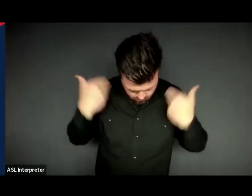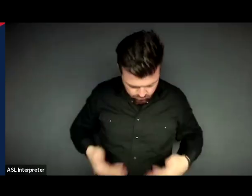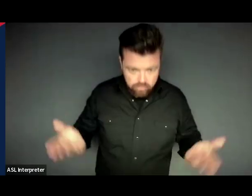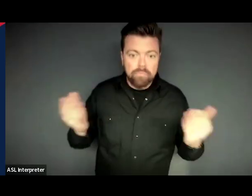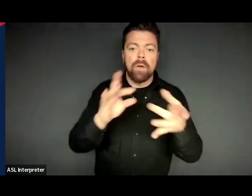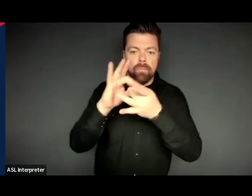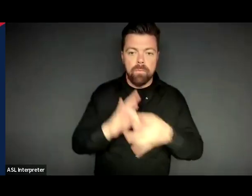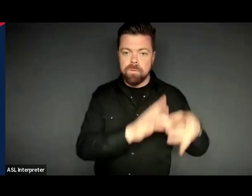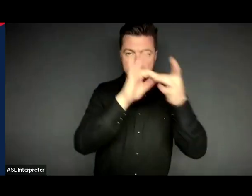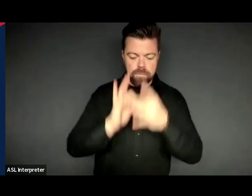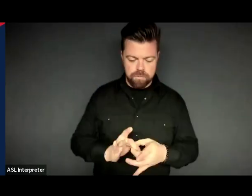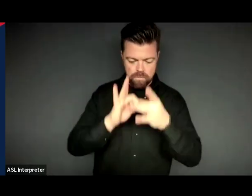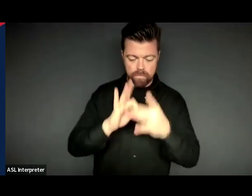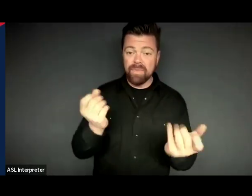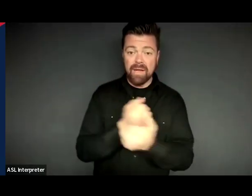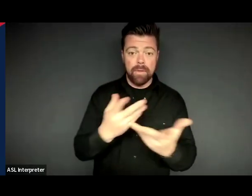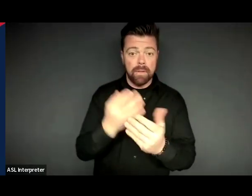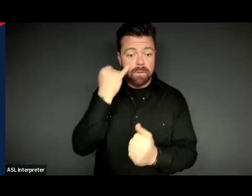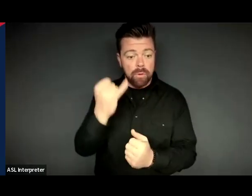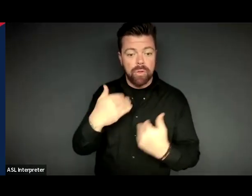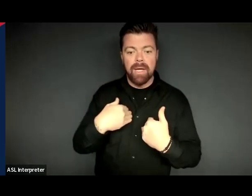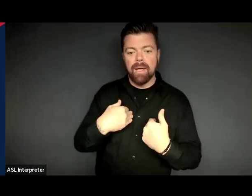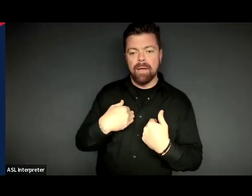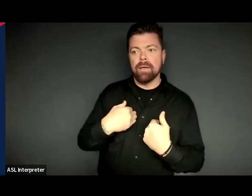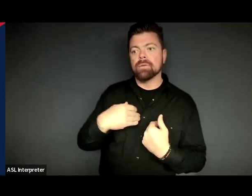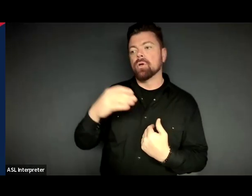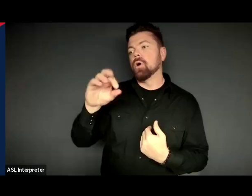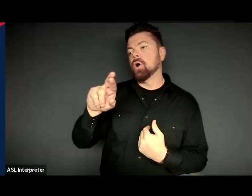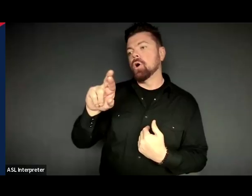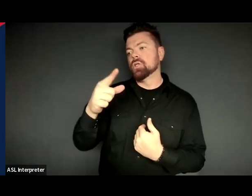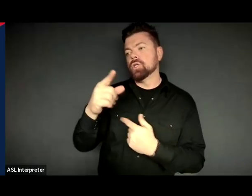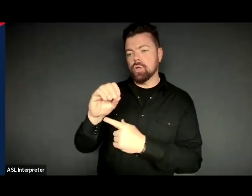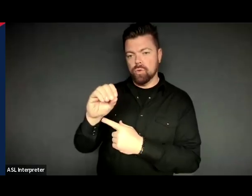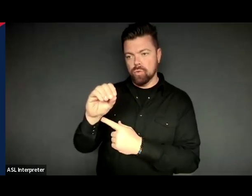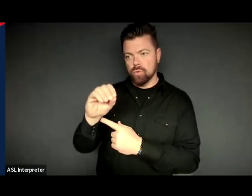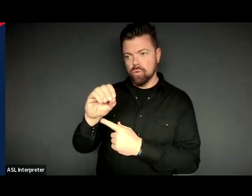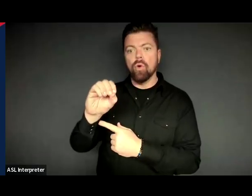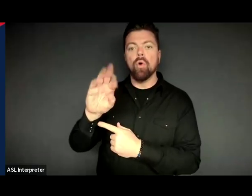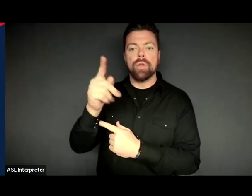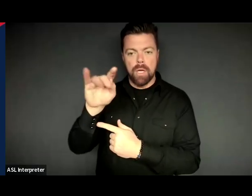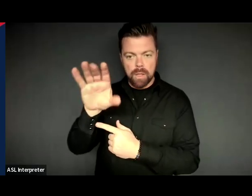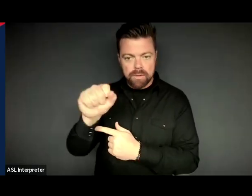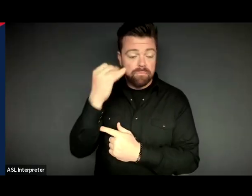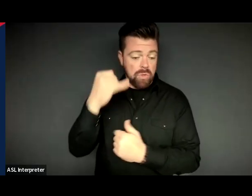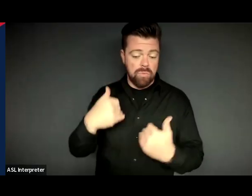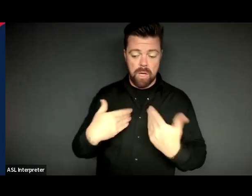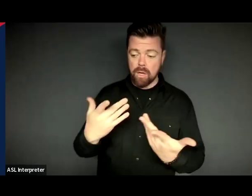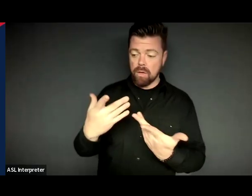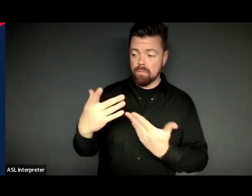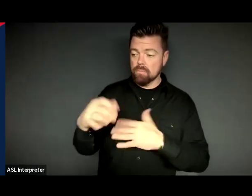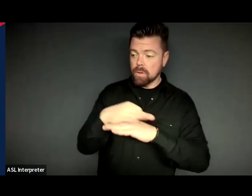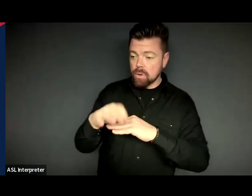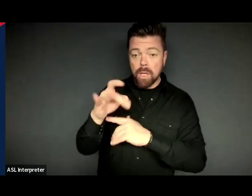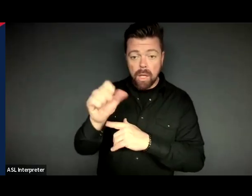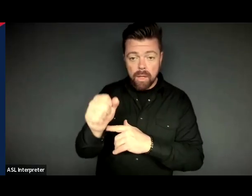got reciprocal gait orthotics, RGOs, if you have a little function in your legs, and people